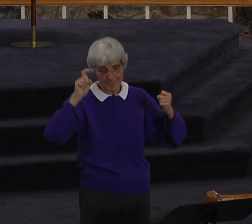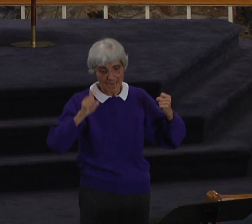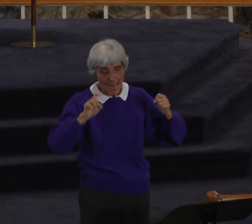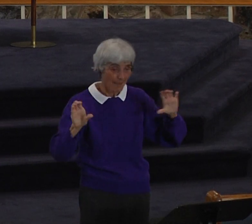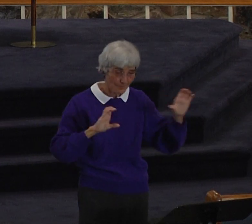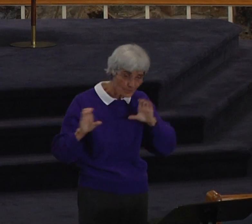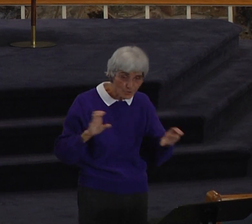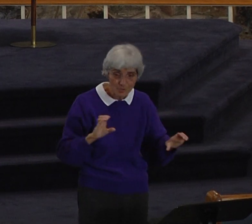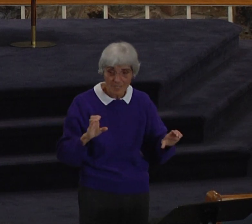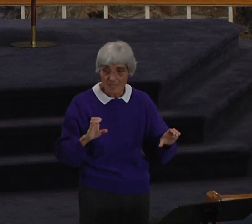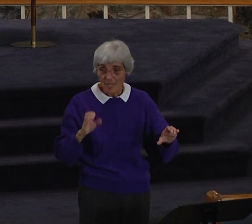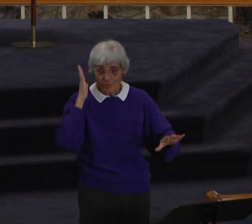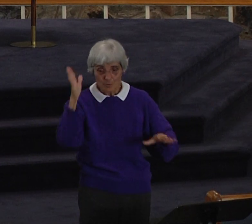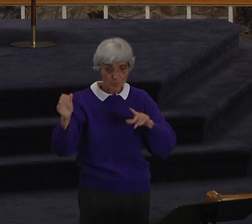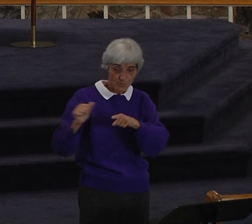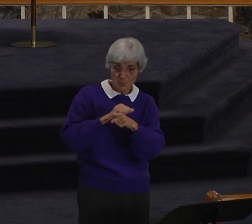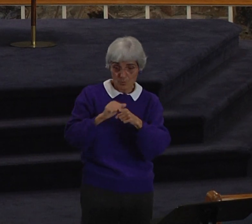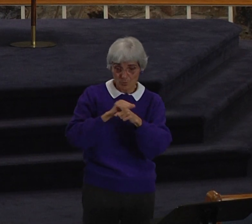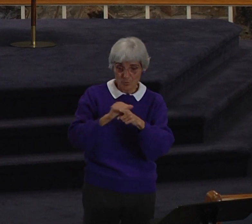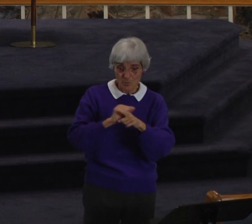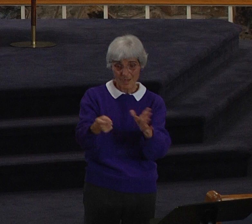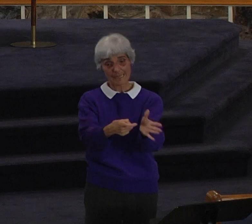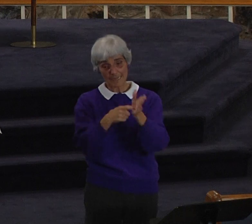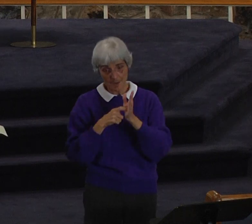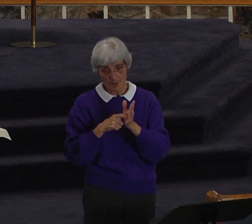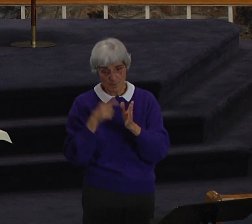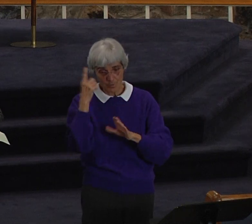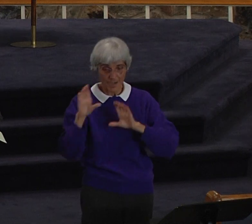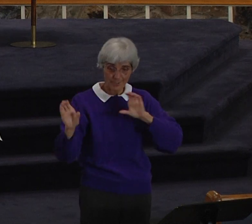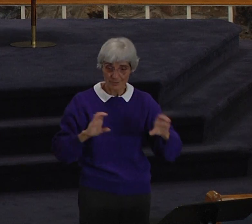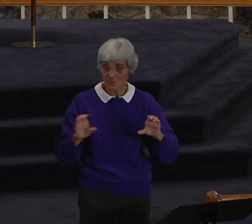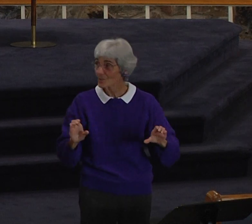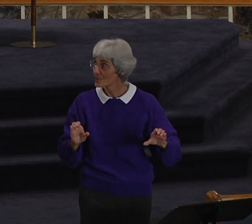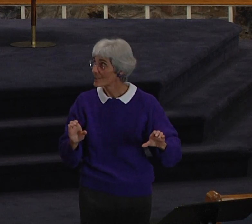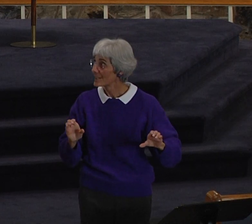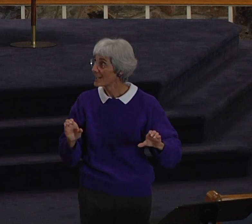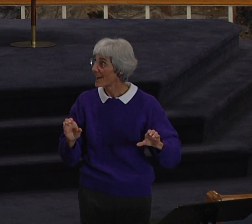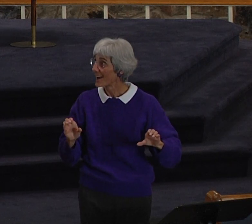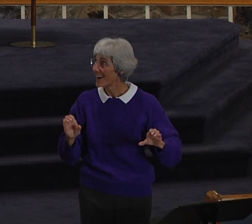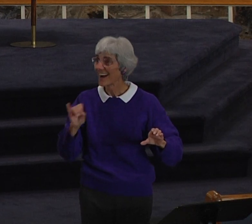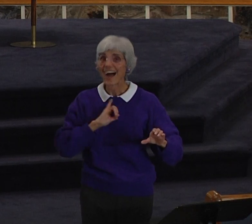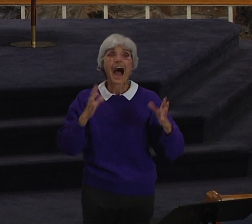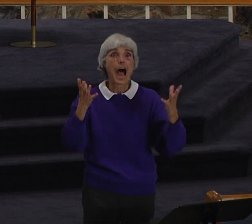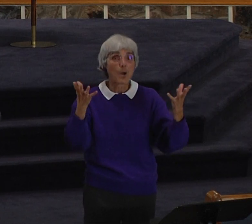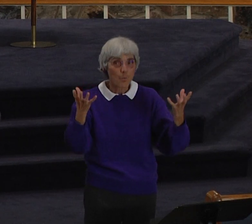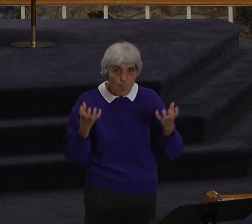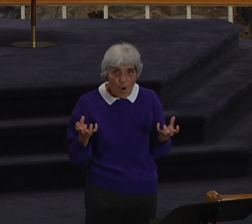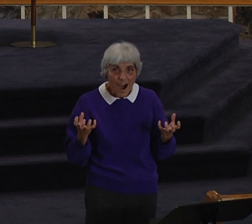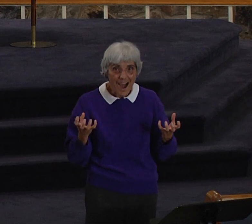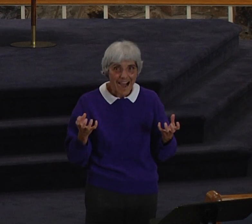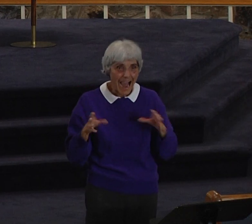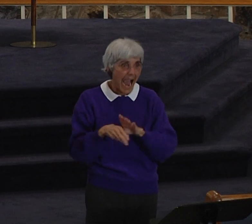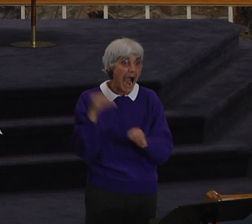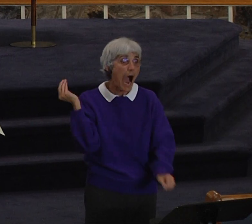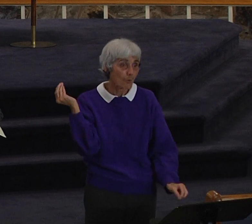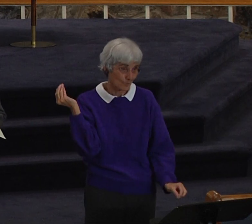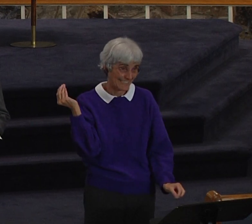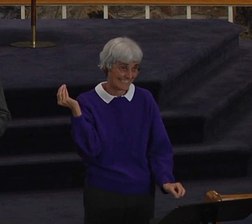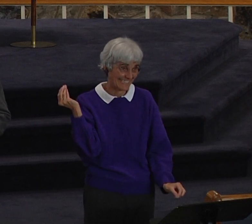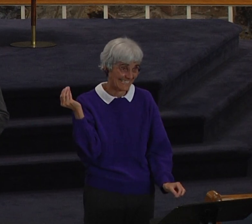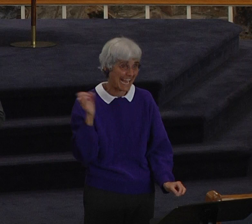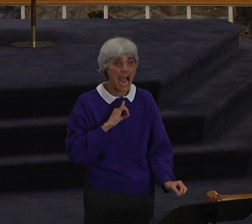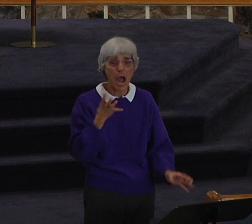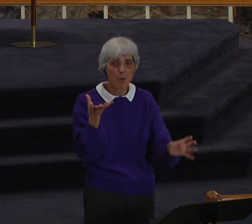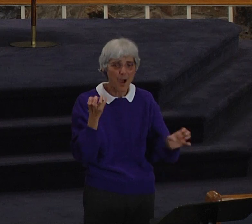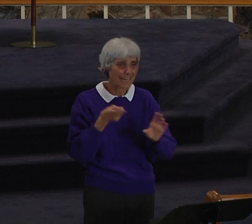to do the training that I'm required to perform. I want out. I